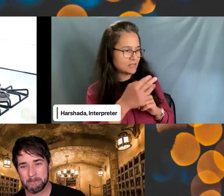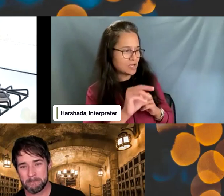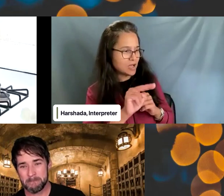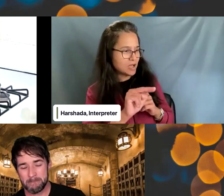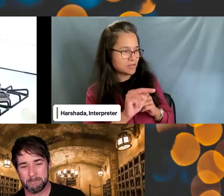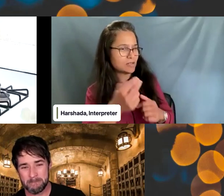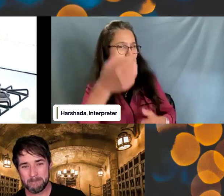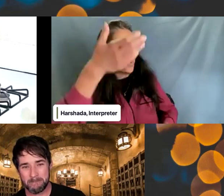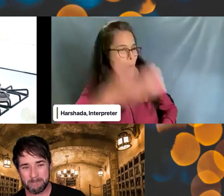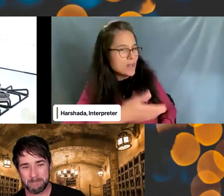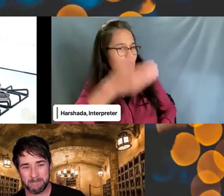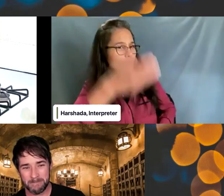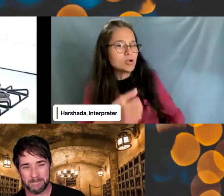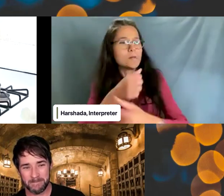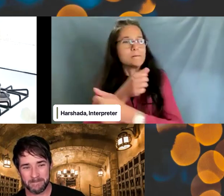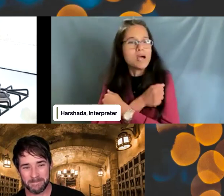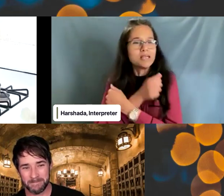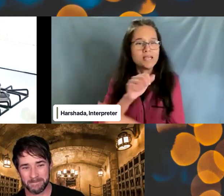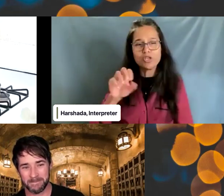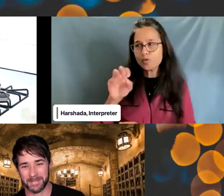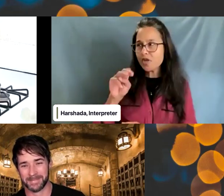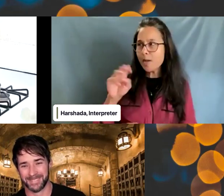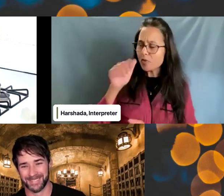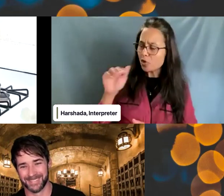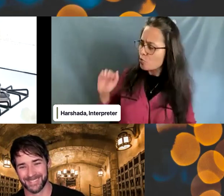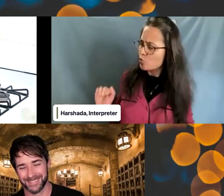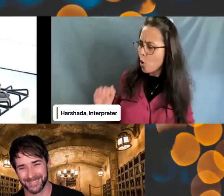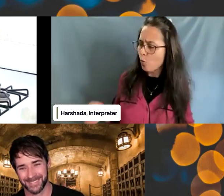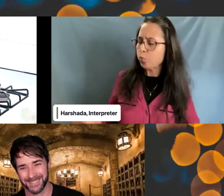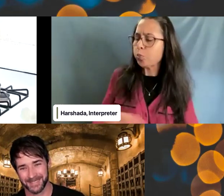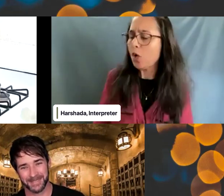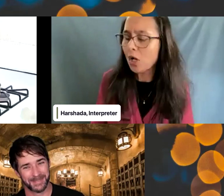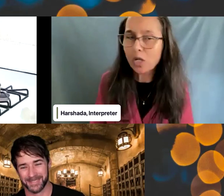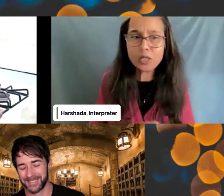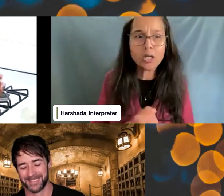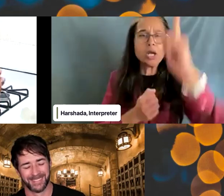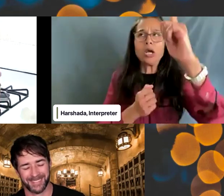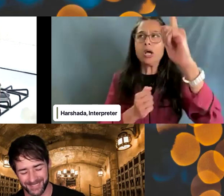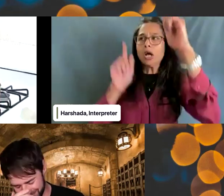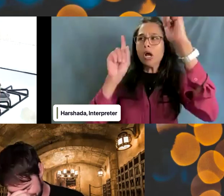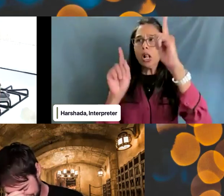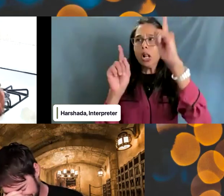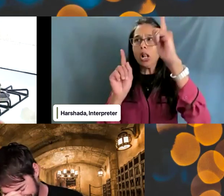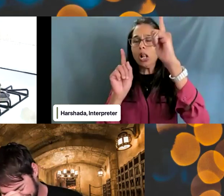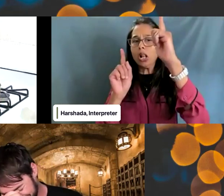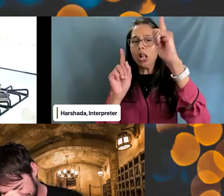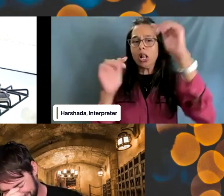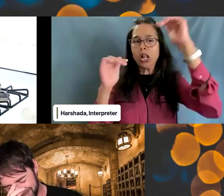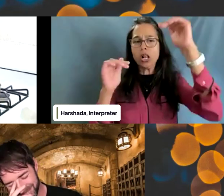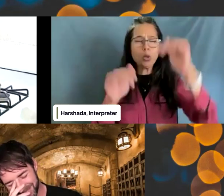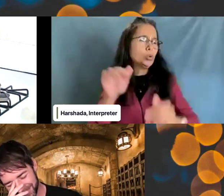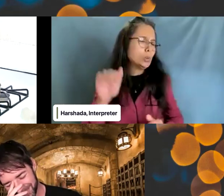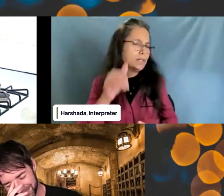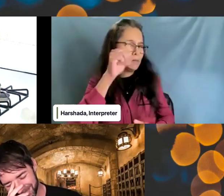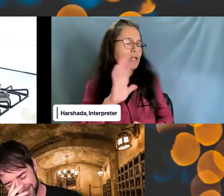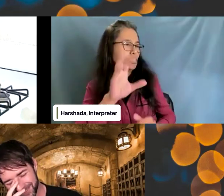hugging you, Samba, but I'm only hugging your torso because I'm so short. Come, Con. This is me picking up Con. Oh, you little man. You're